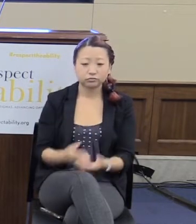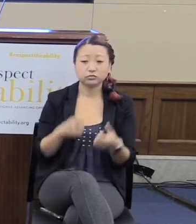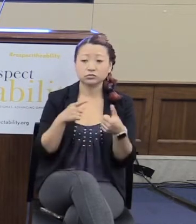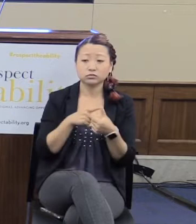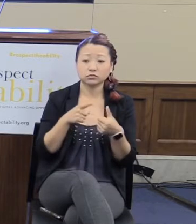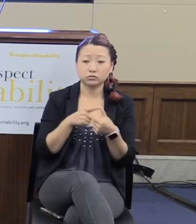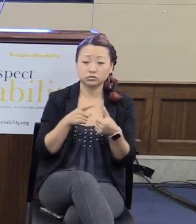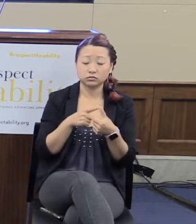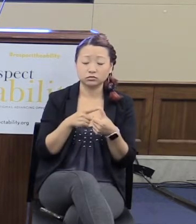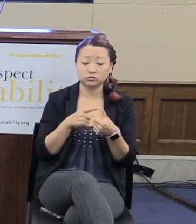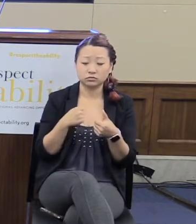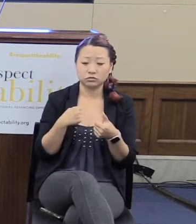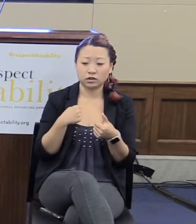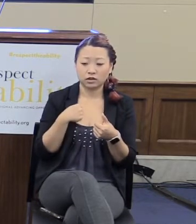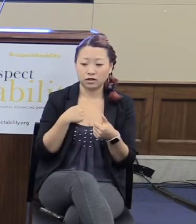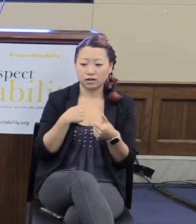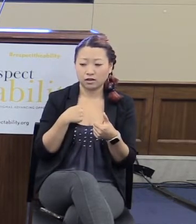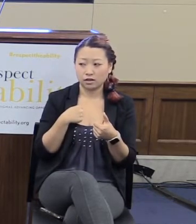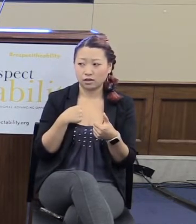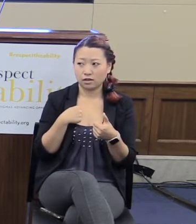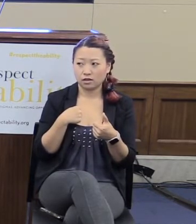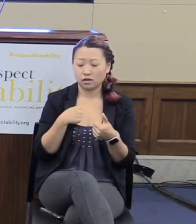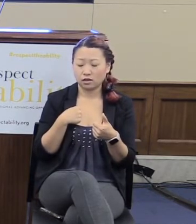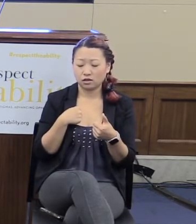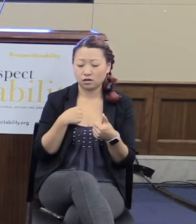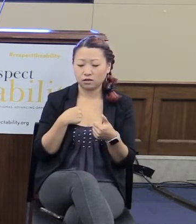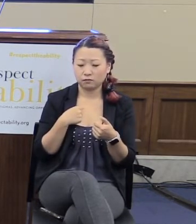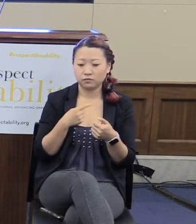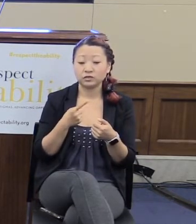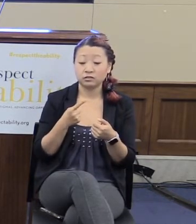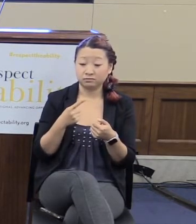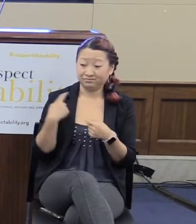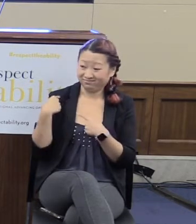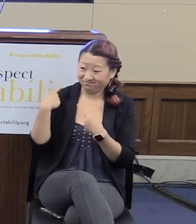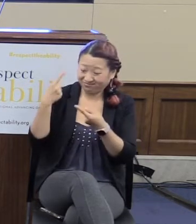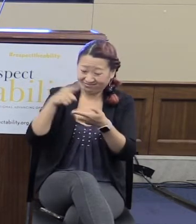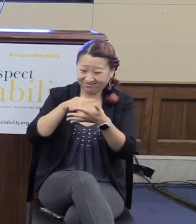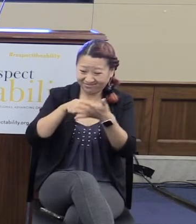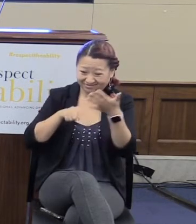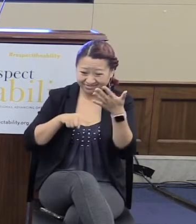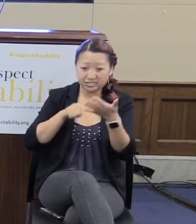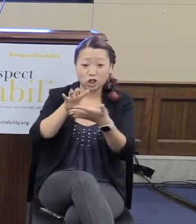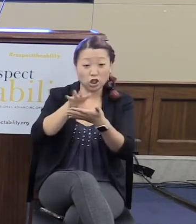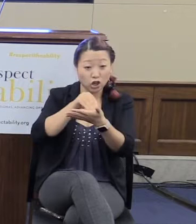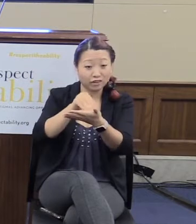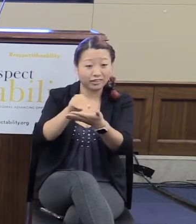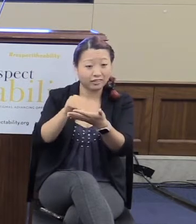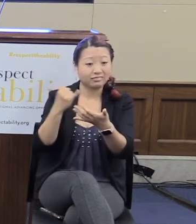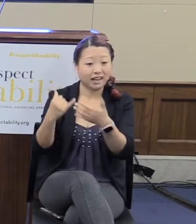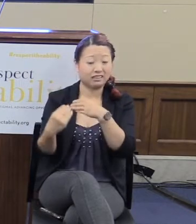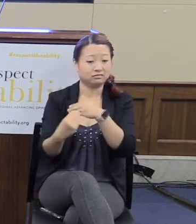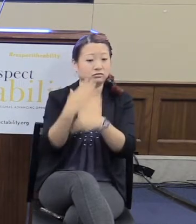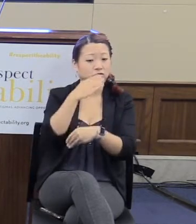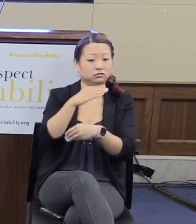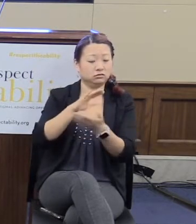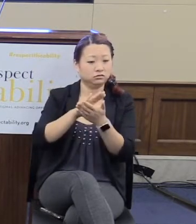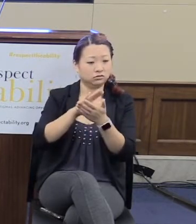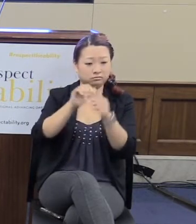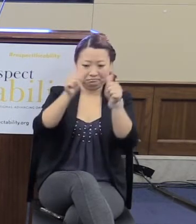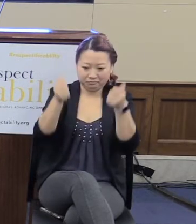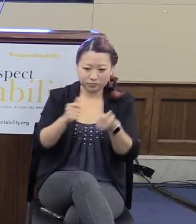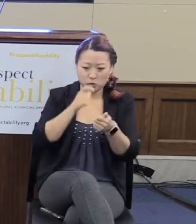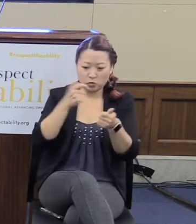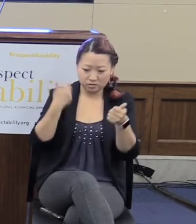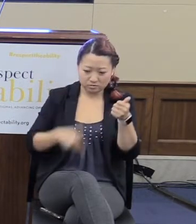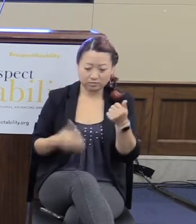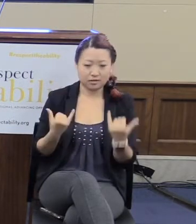one is that I have met, and those learnings have shaped who I am right now and what I'm doing right